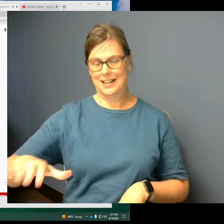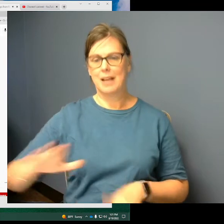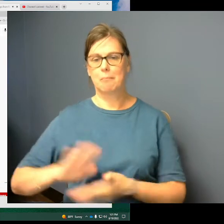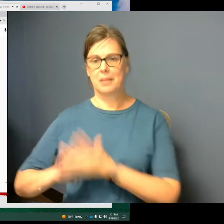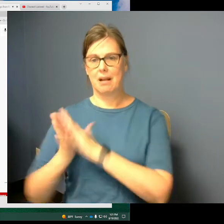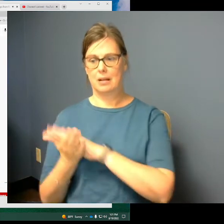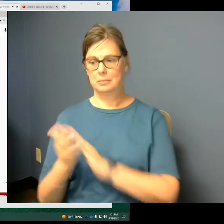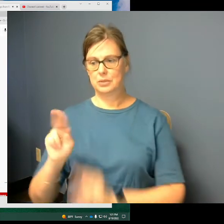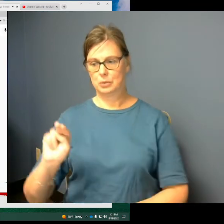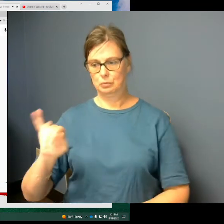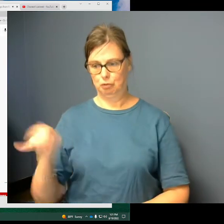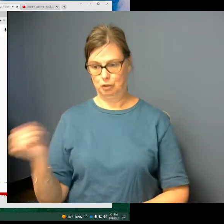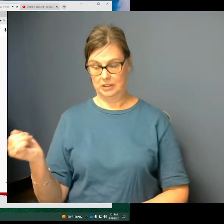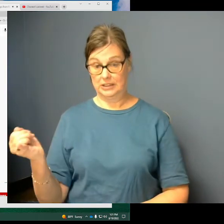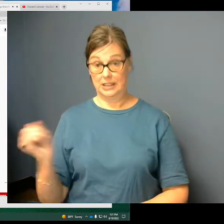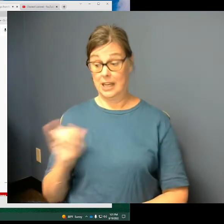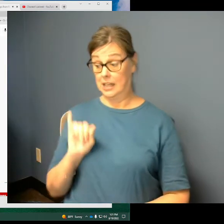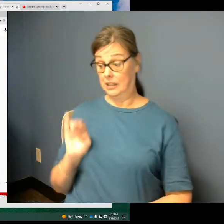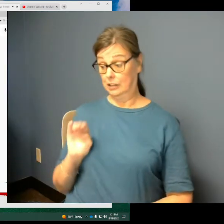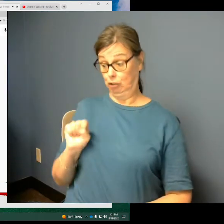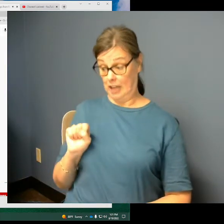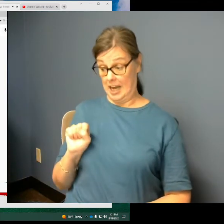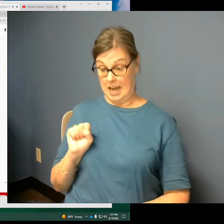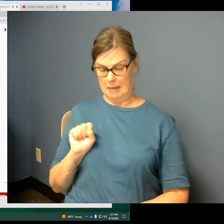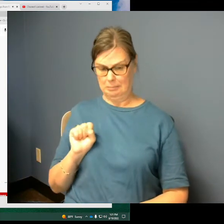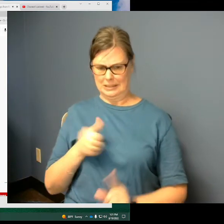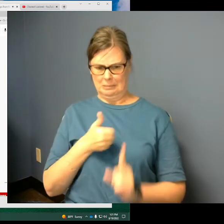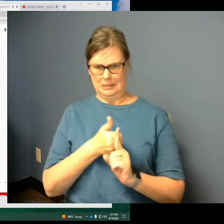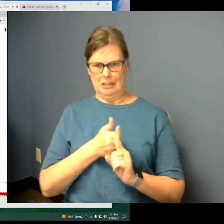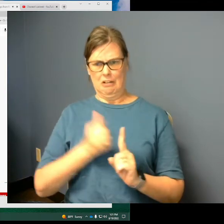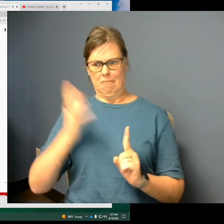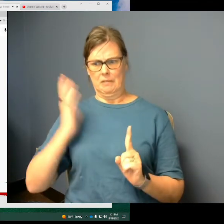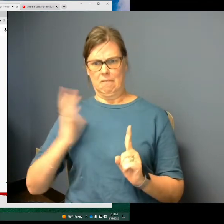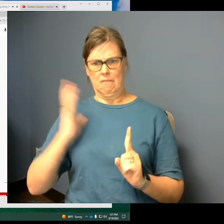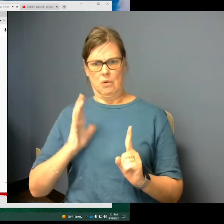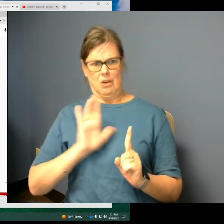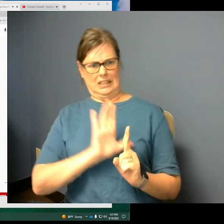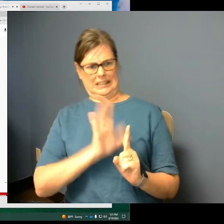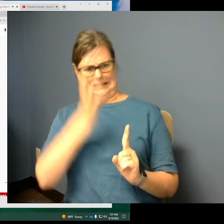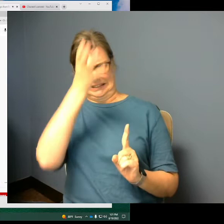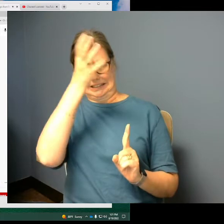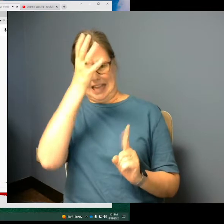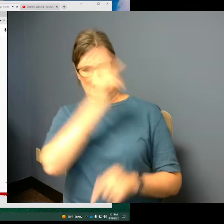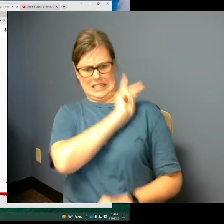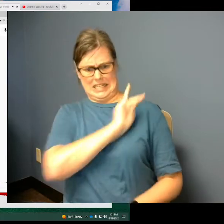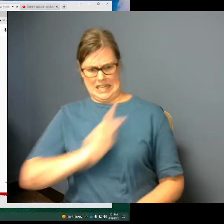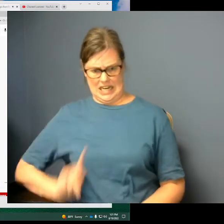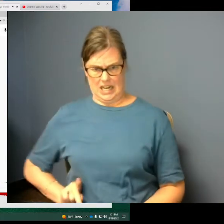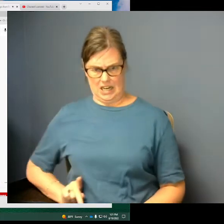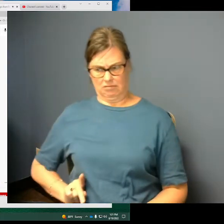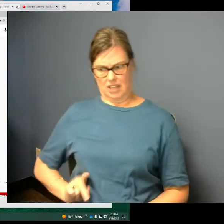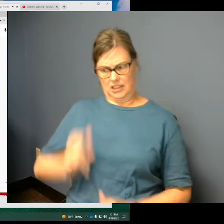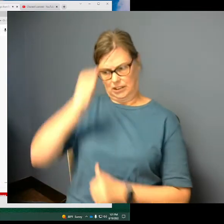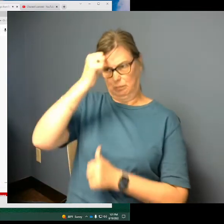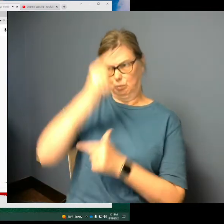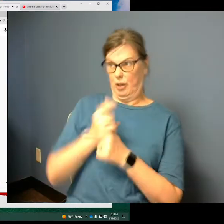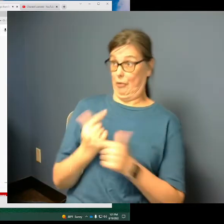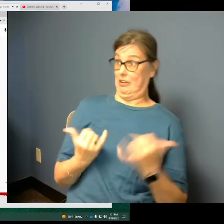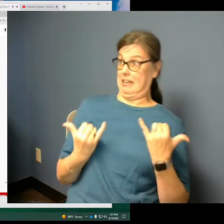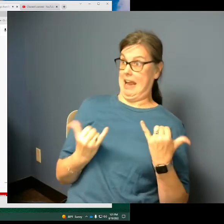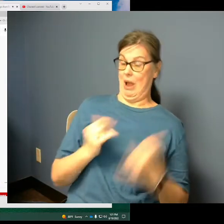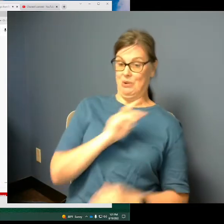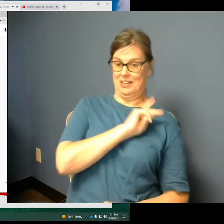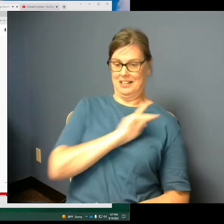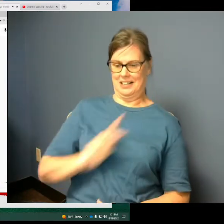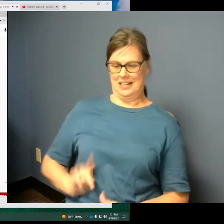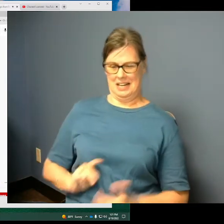fan of representative government, understandably, right? It's representative government that decided kings weren't necessary and cut off his dad's